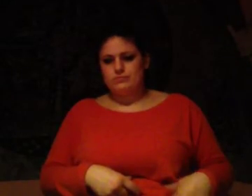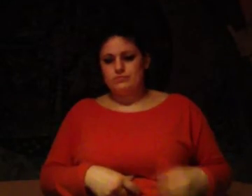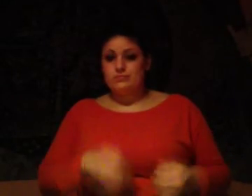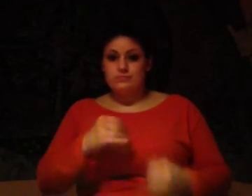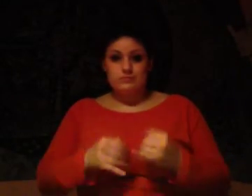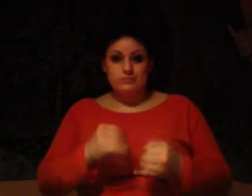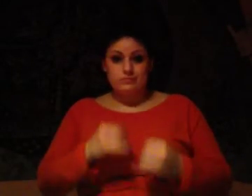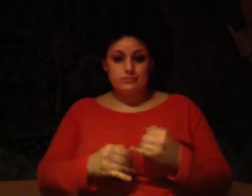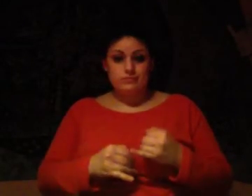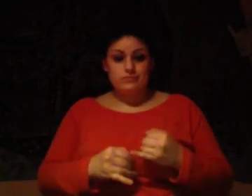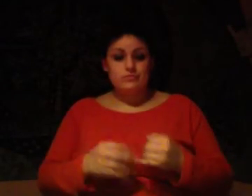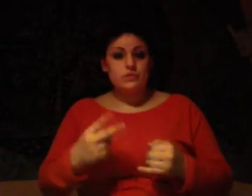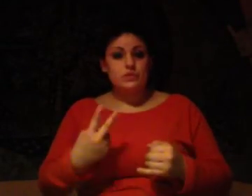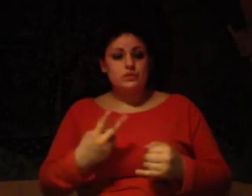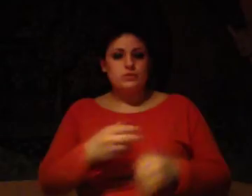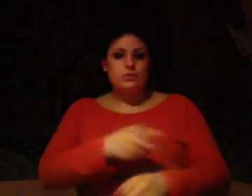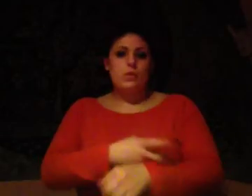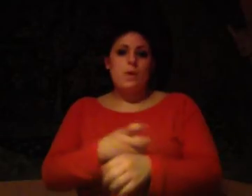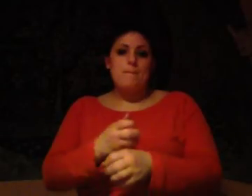rings of muscle at the bottom of the digestive system,